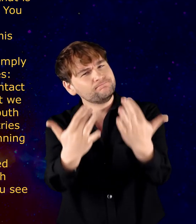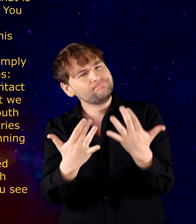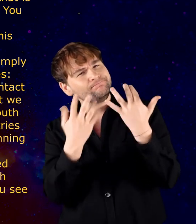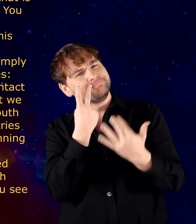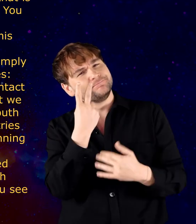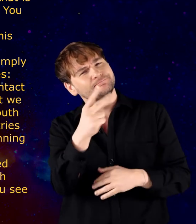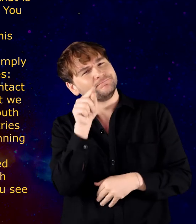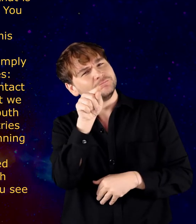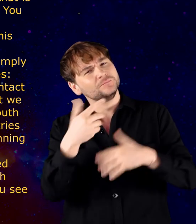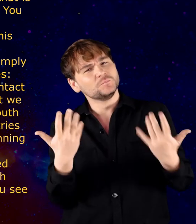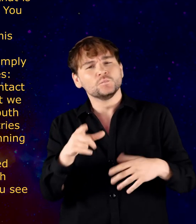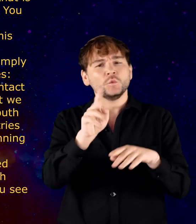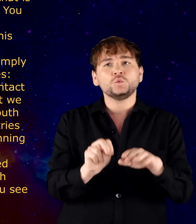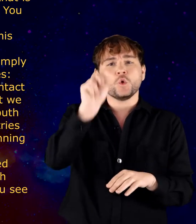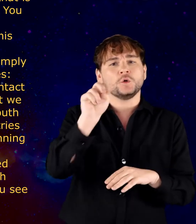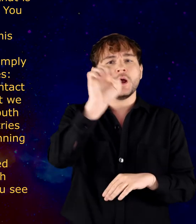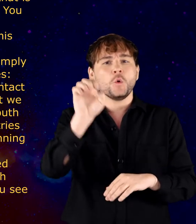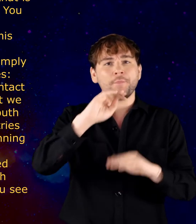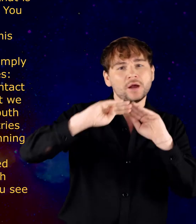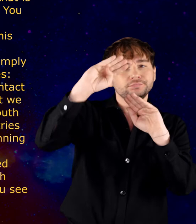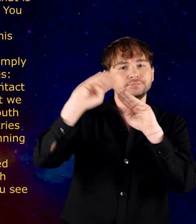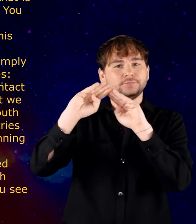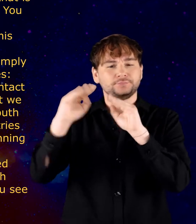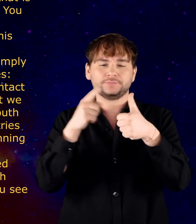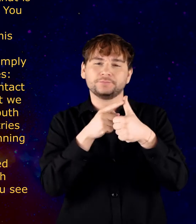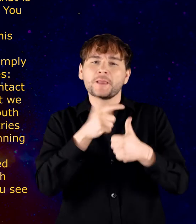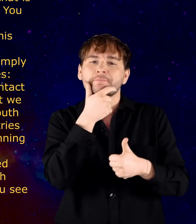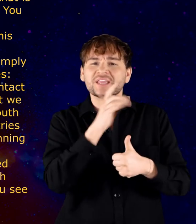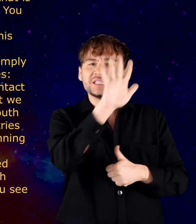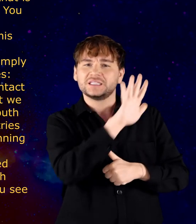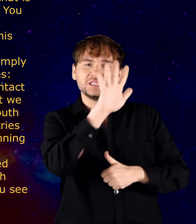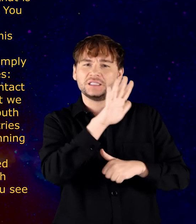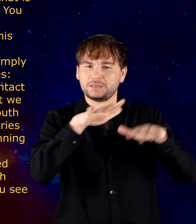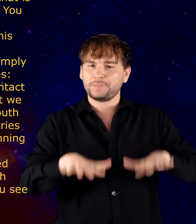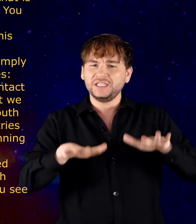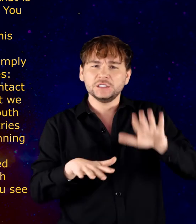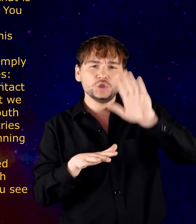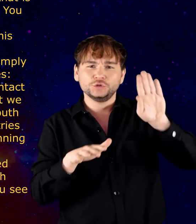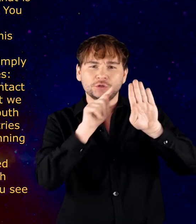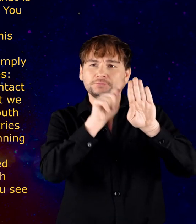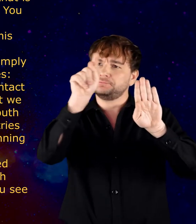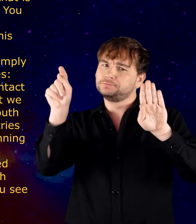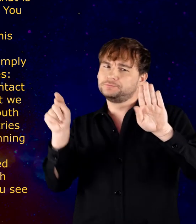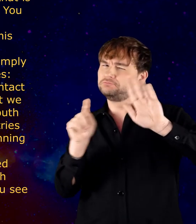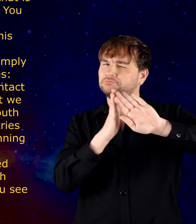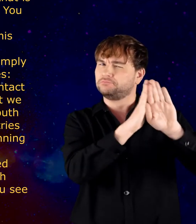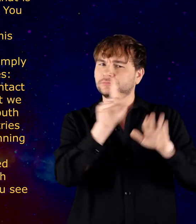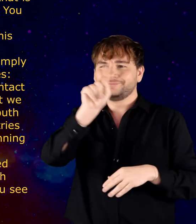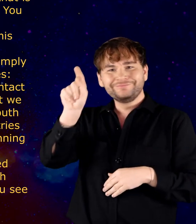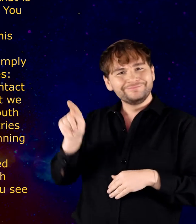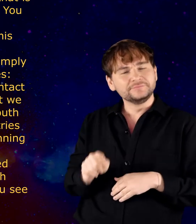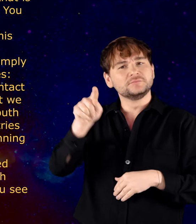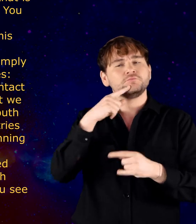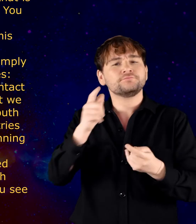It appears that the northern European countries, except perhaps Britain, have come through these reasonably